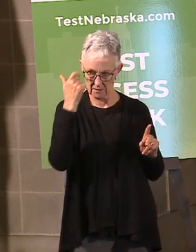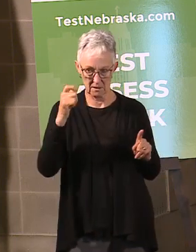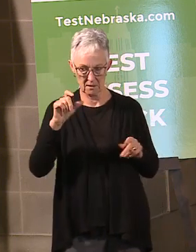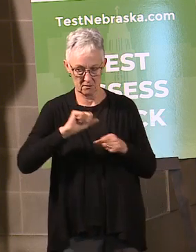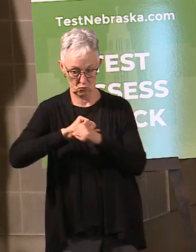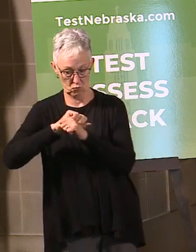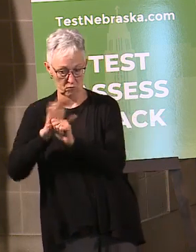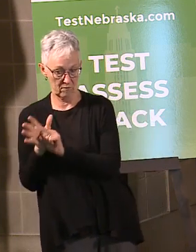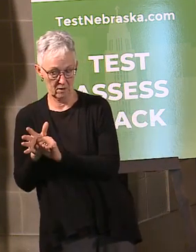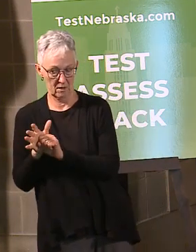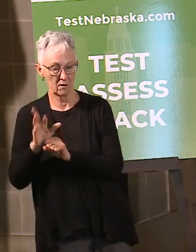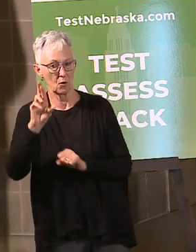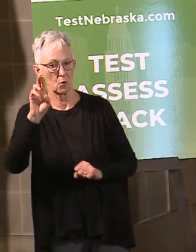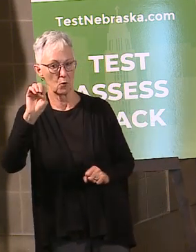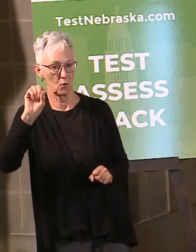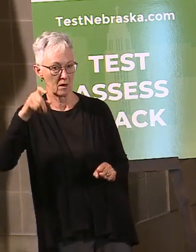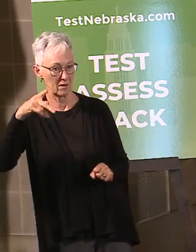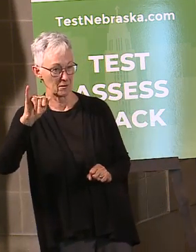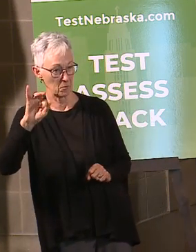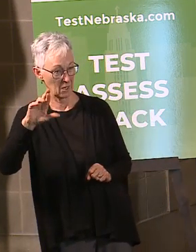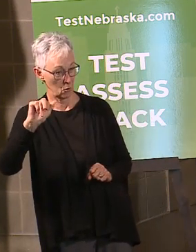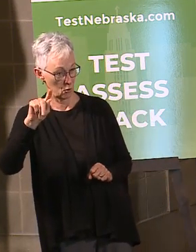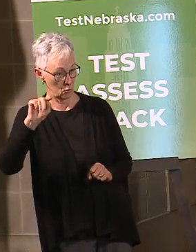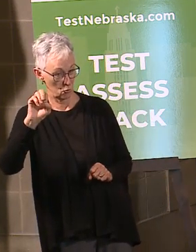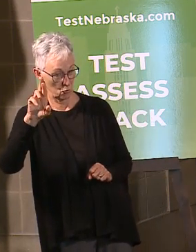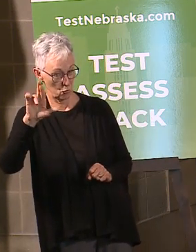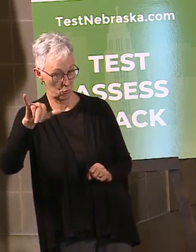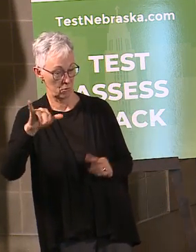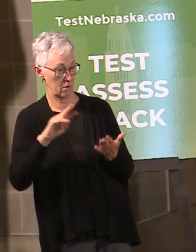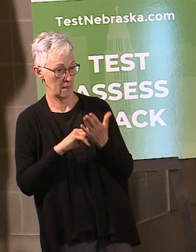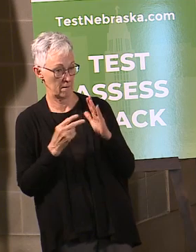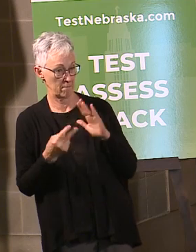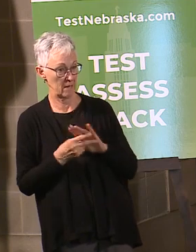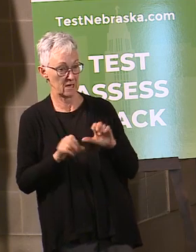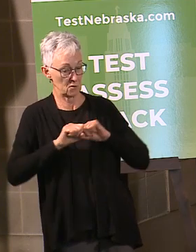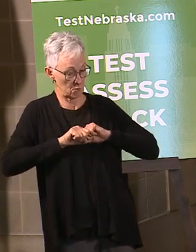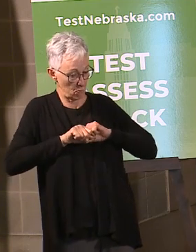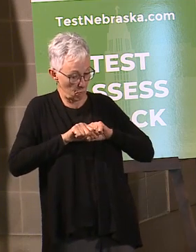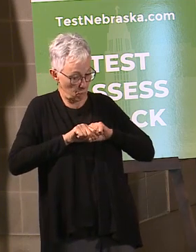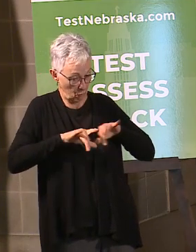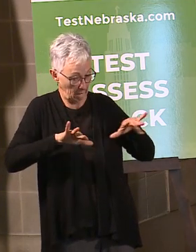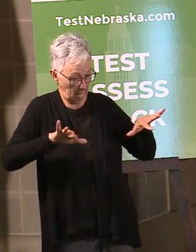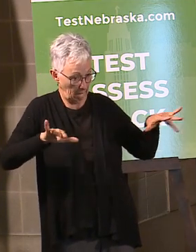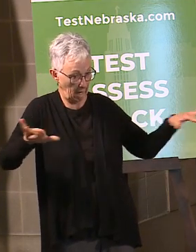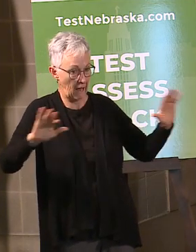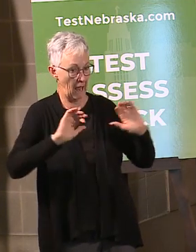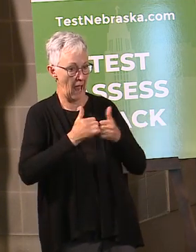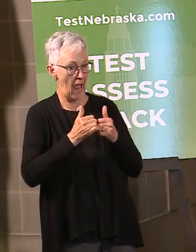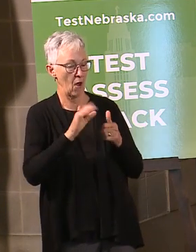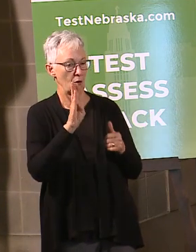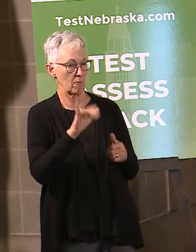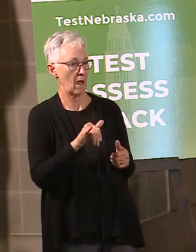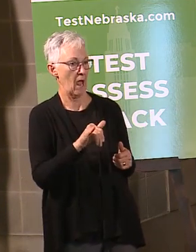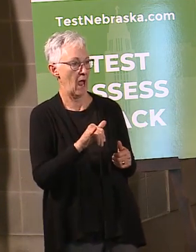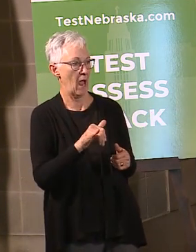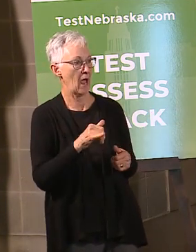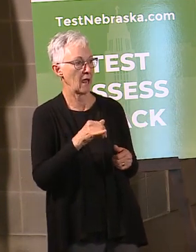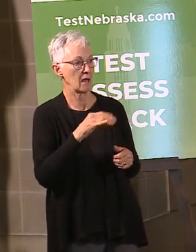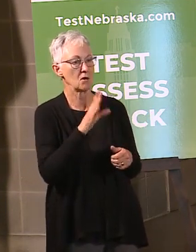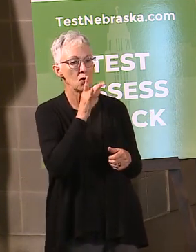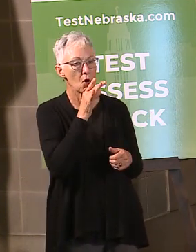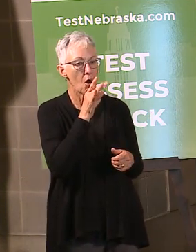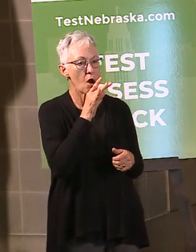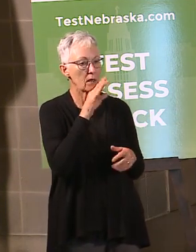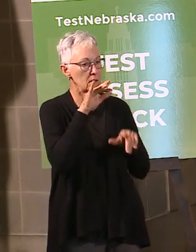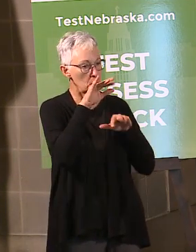So again, want to make sure that as we start to loosen these restrictions, taking the proper steps, keeping 6 feet between yourself and other